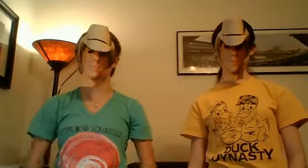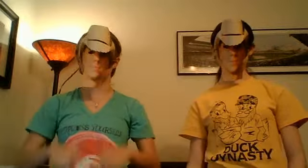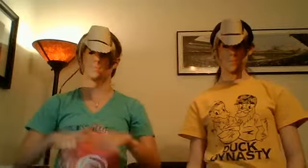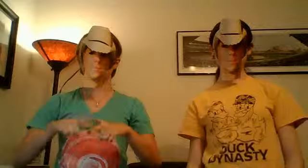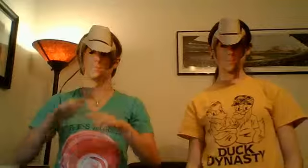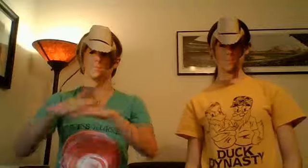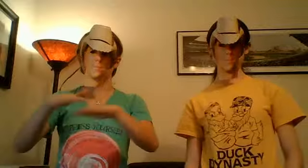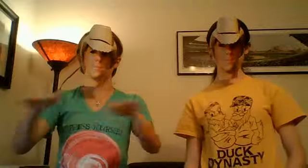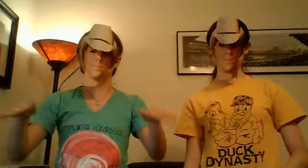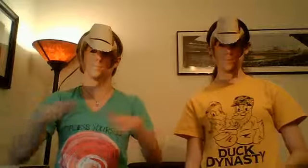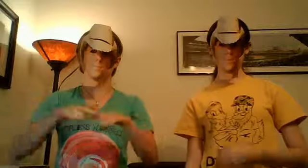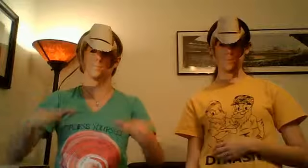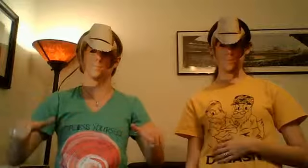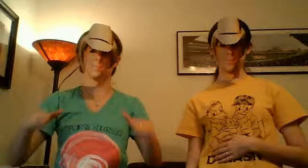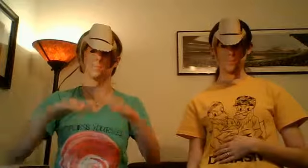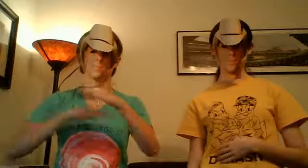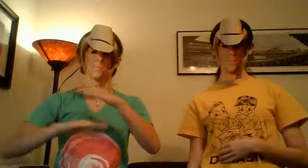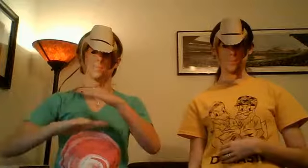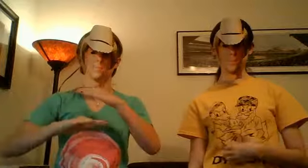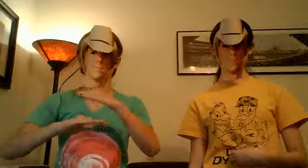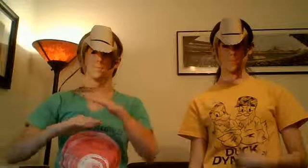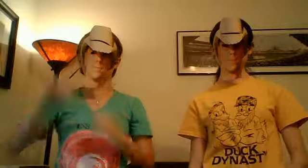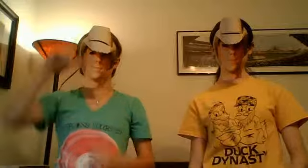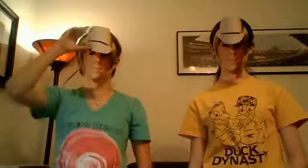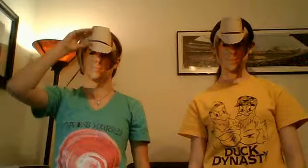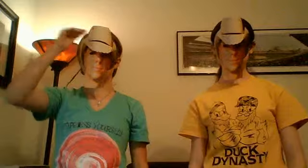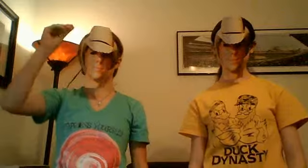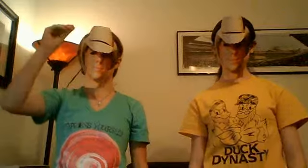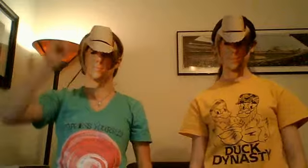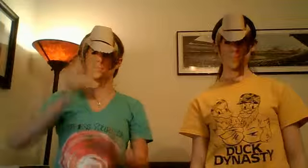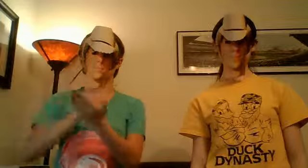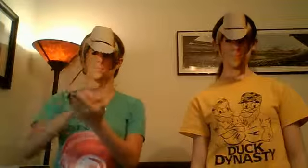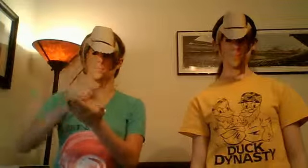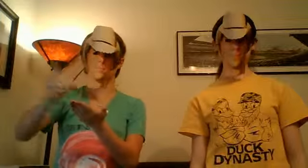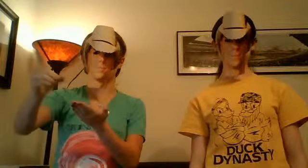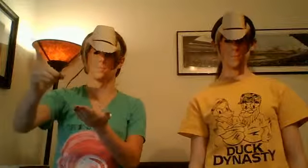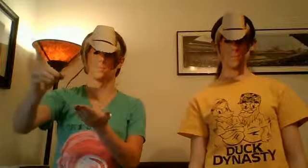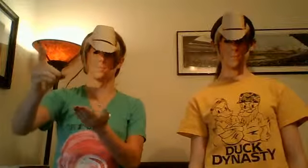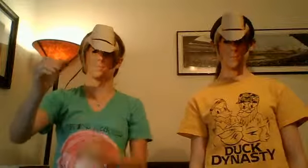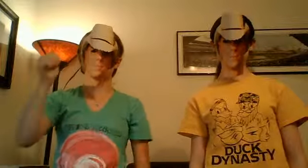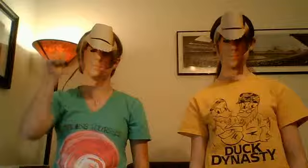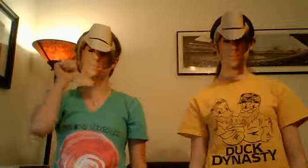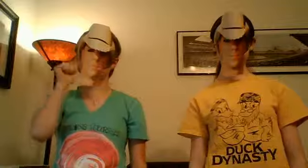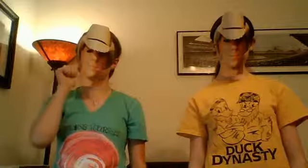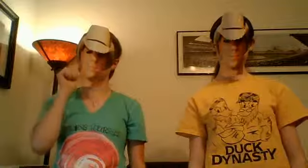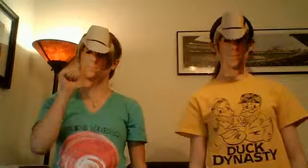cold. Bikini bottoms underneath, but the boys' hearts still skip a beat when them girls